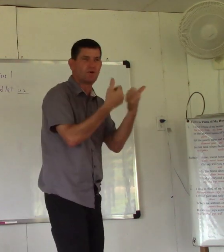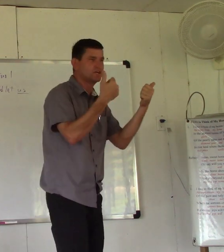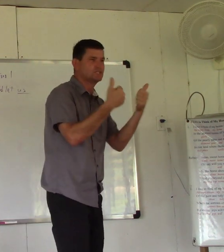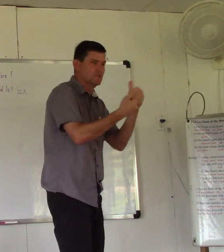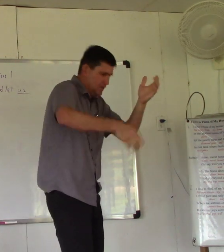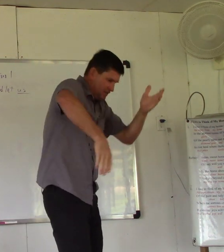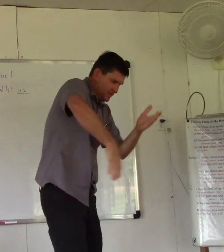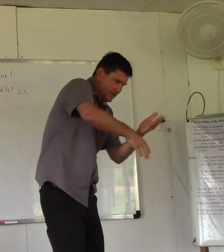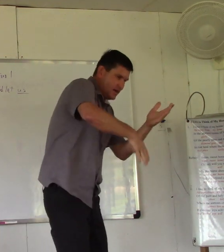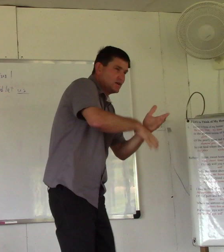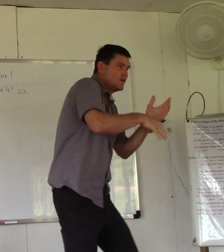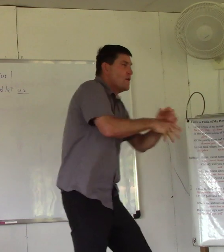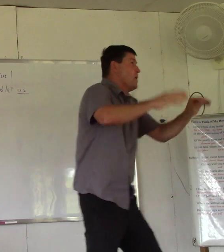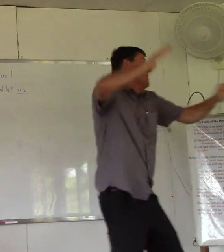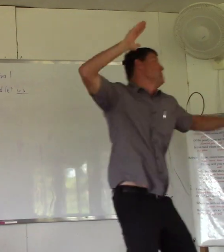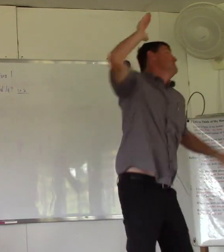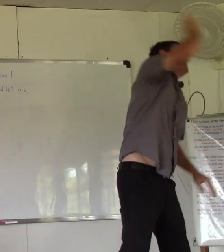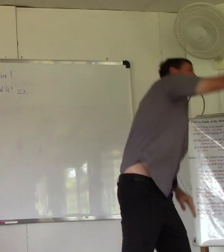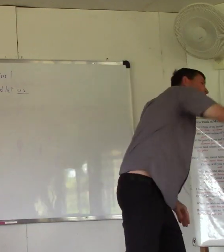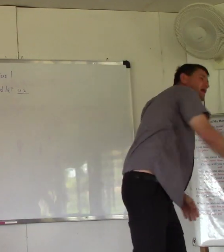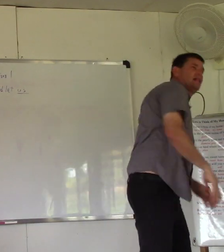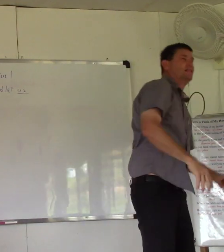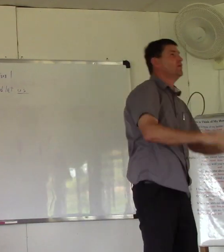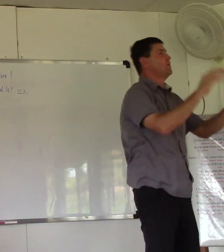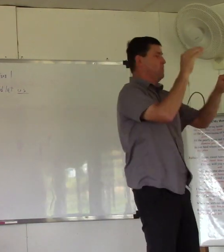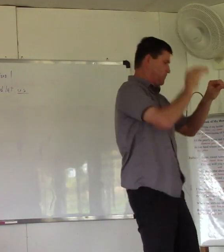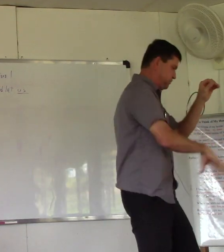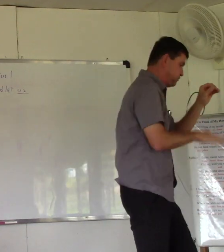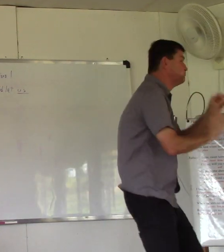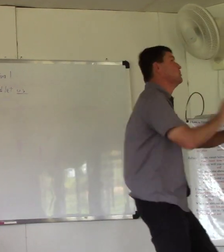Sports. Soccer. Volleyball.